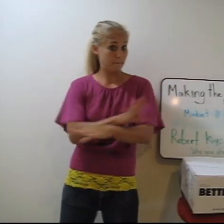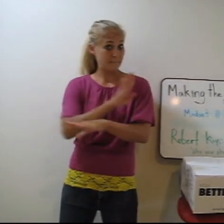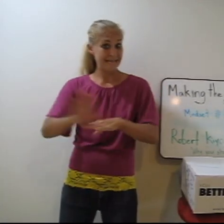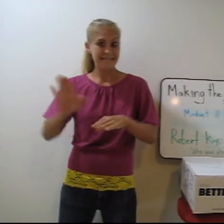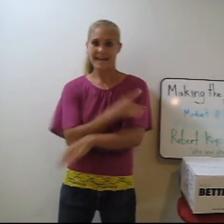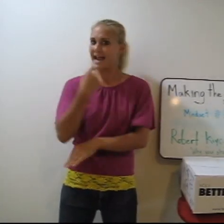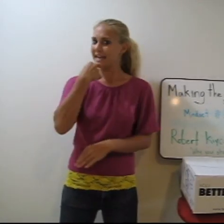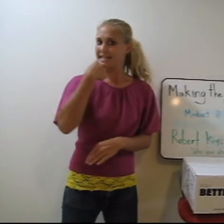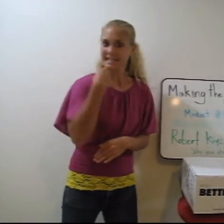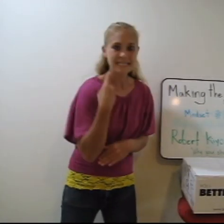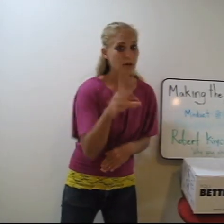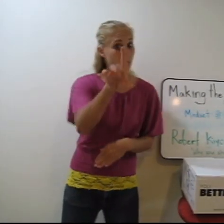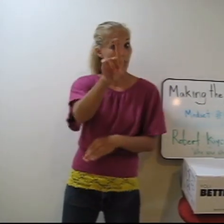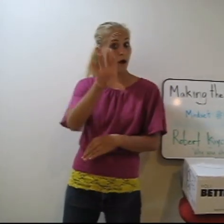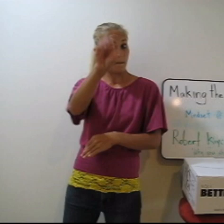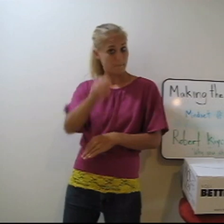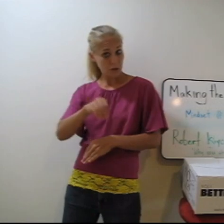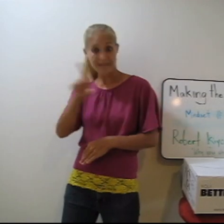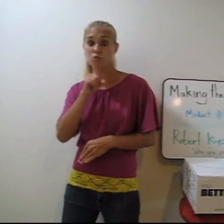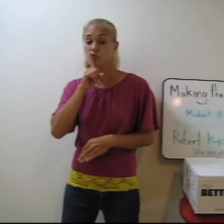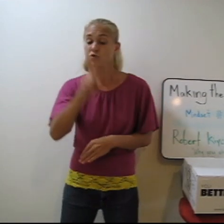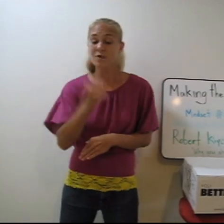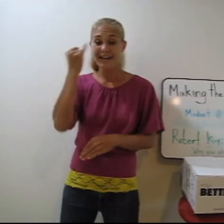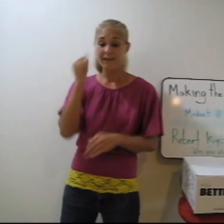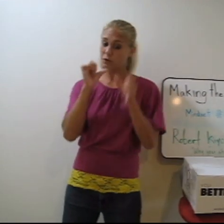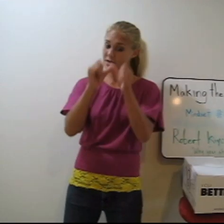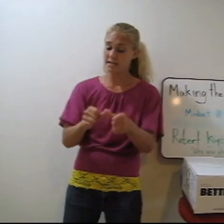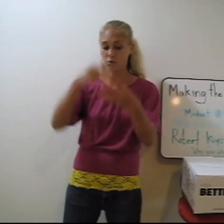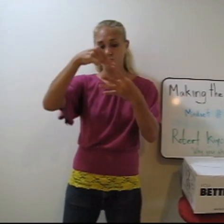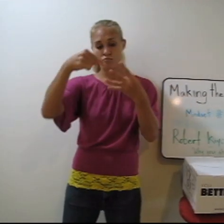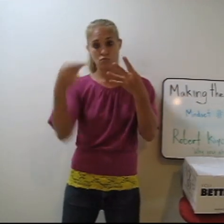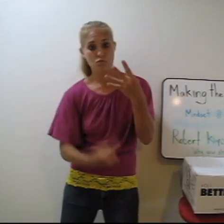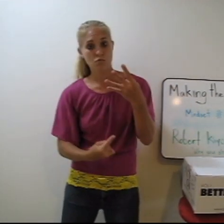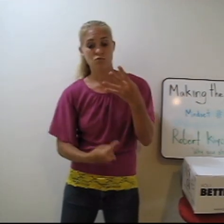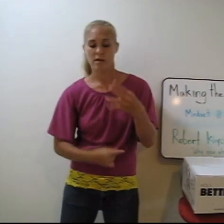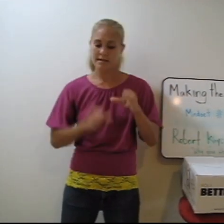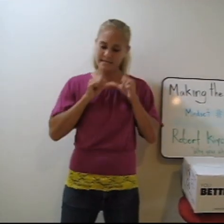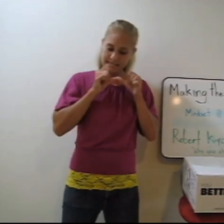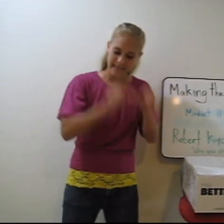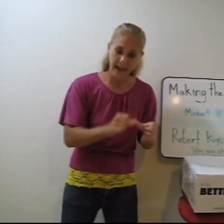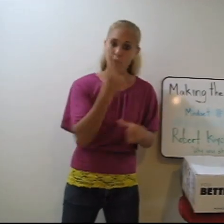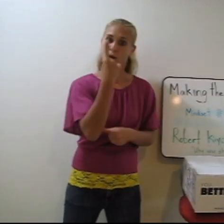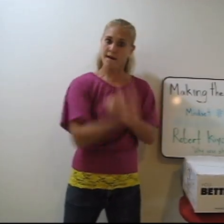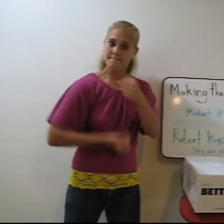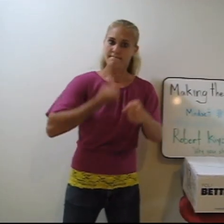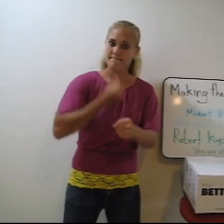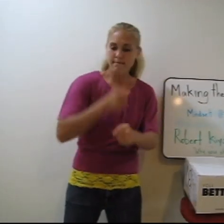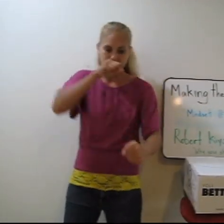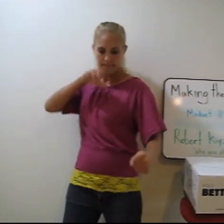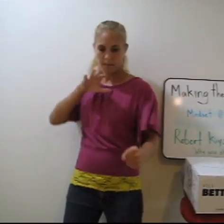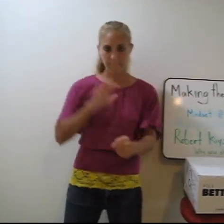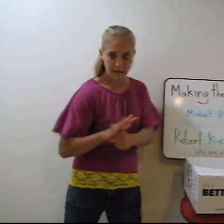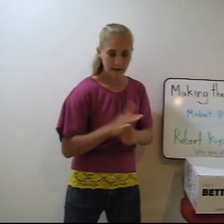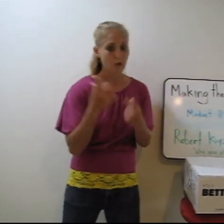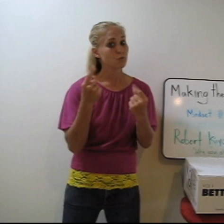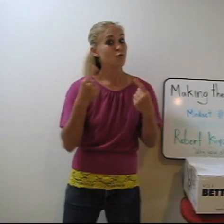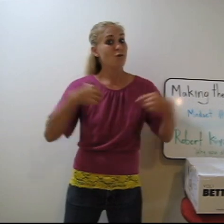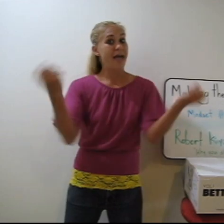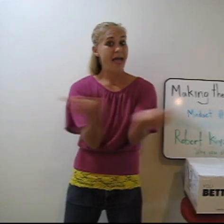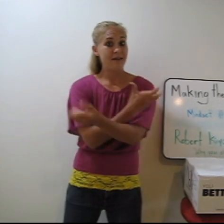great conviction, if you just do that, stay for a year, and perform the fundamentals consistently